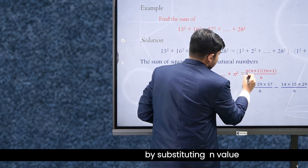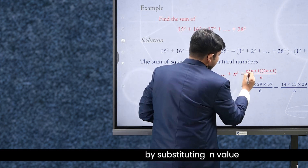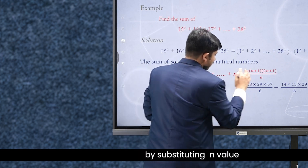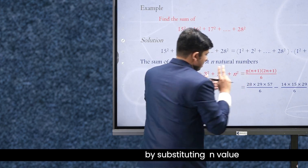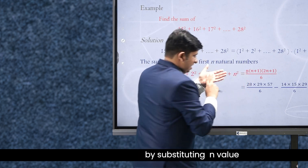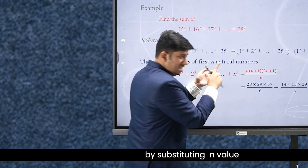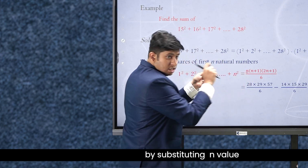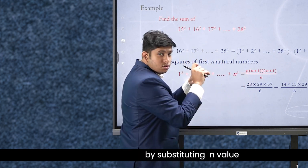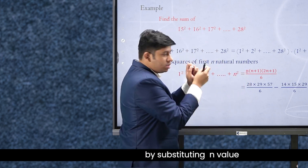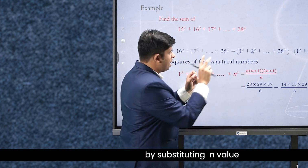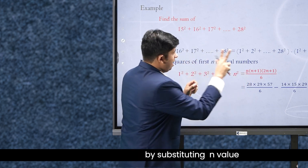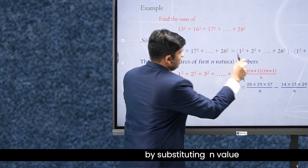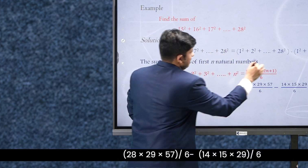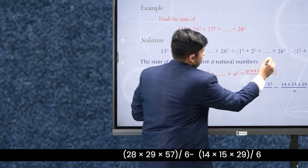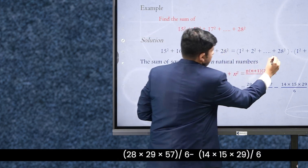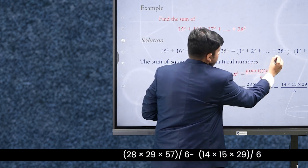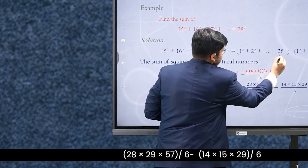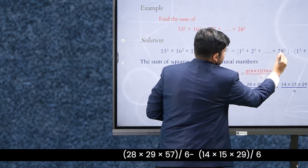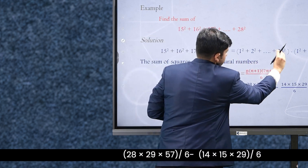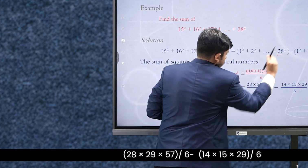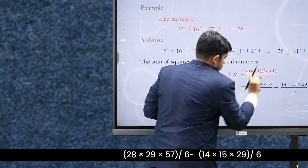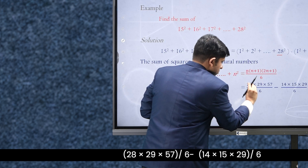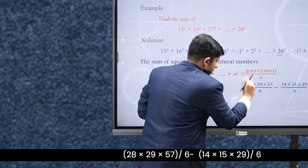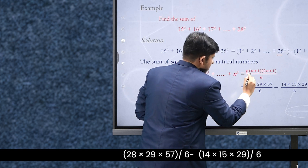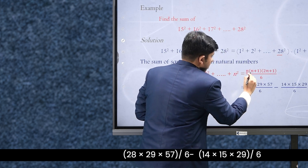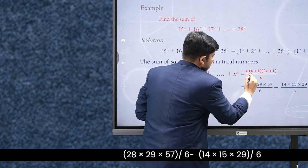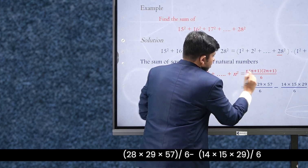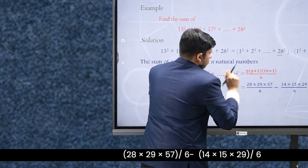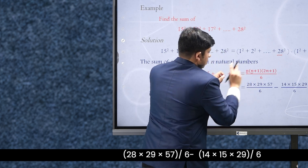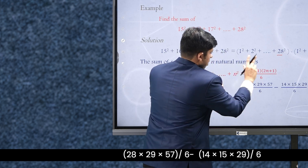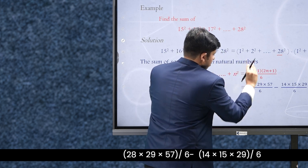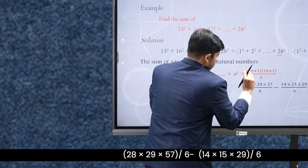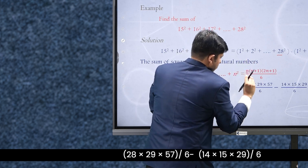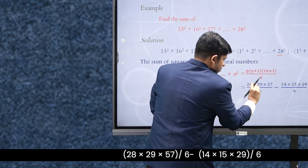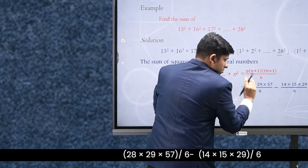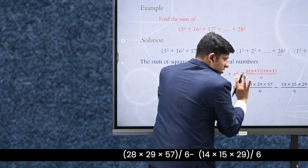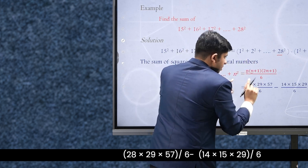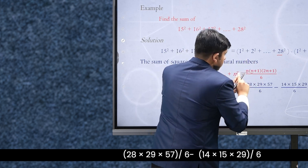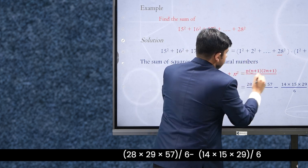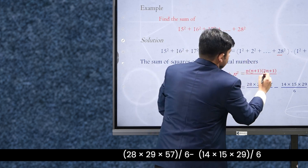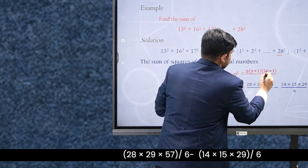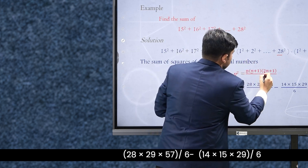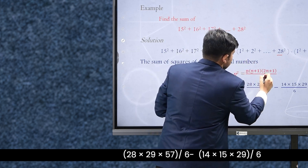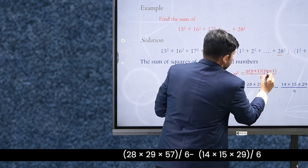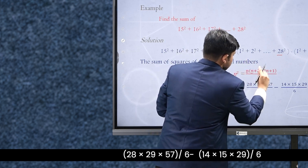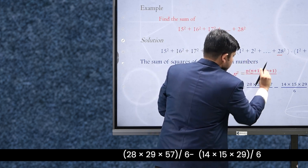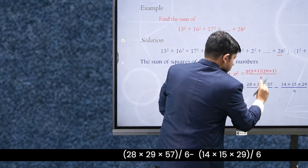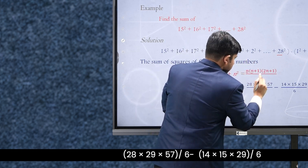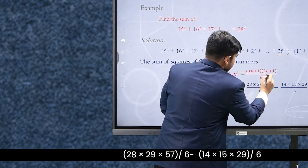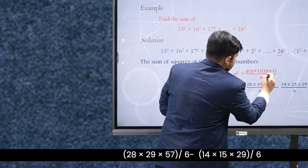By substituting n value, we get 28 into 29 into 57 by 6 minus 14